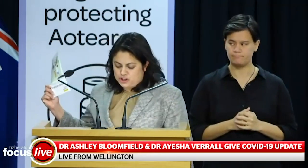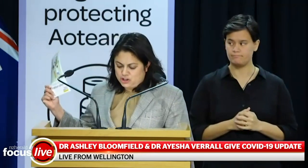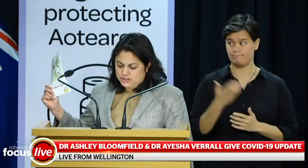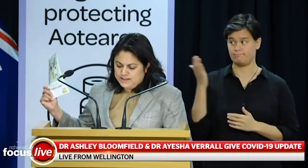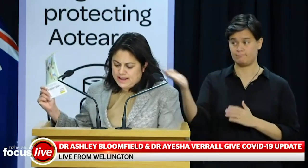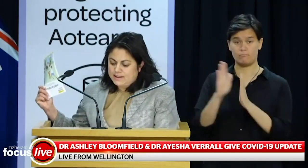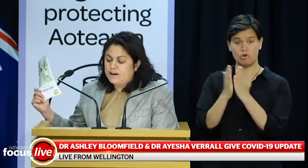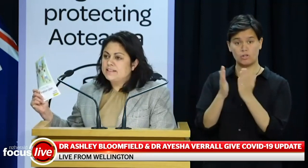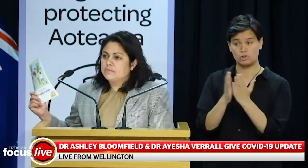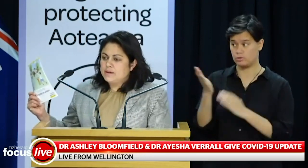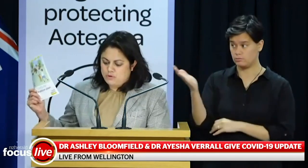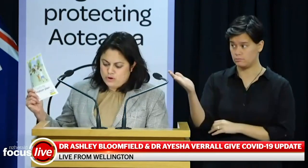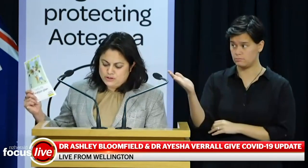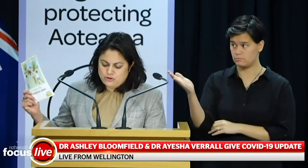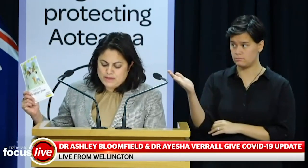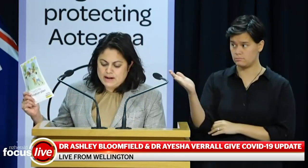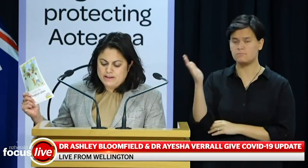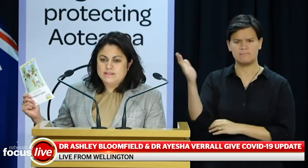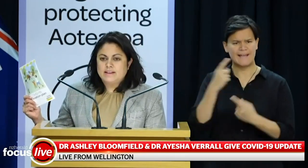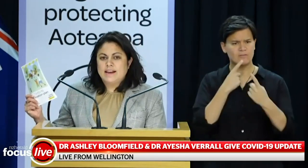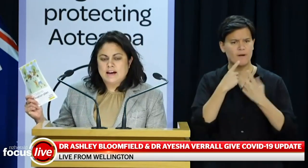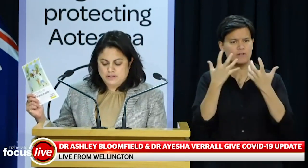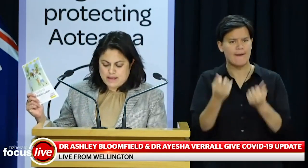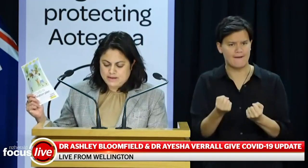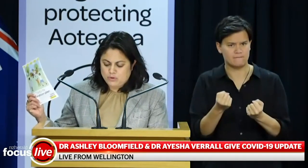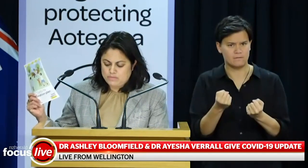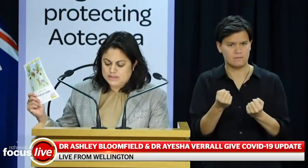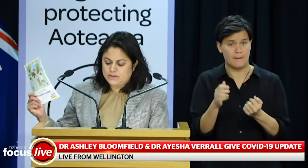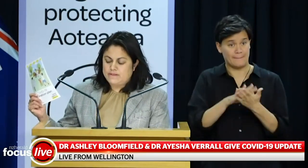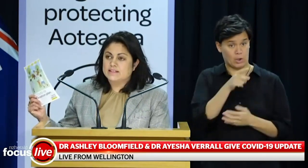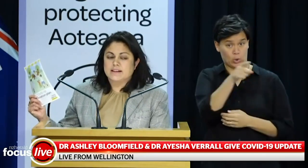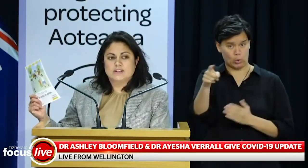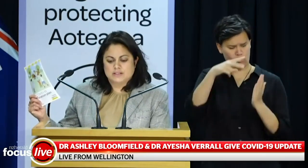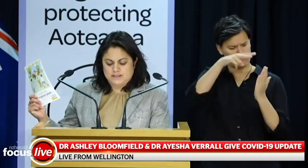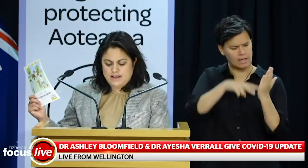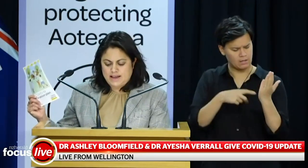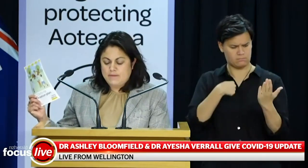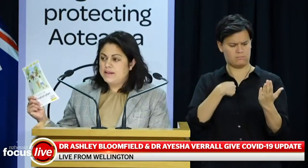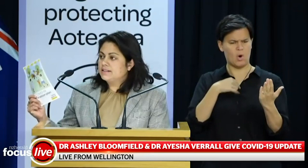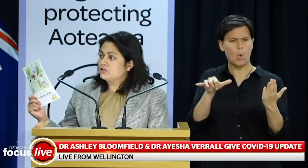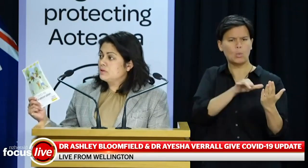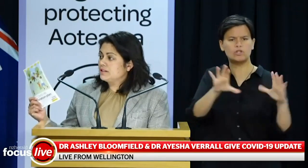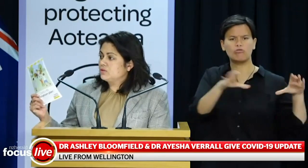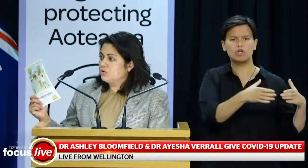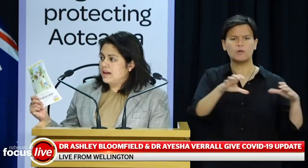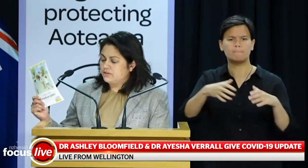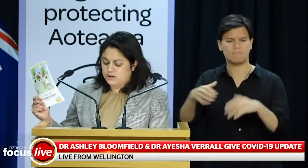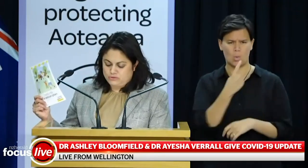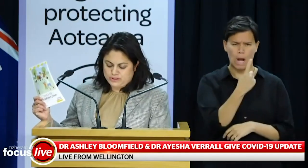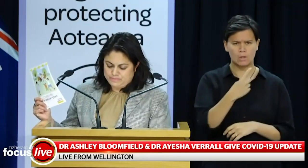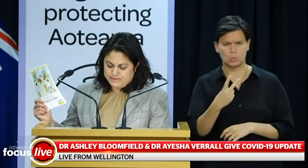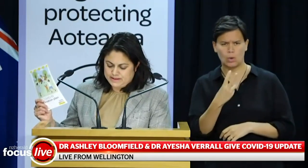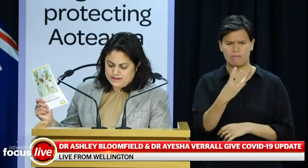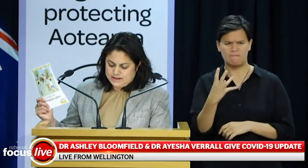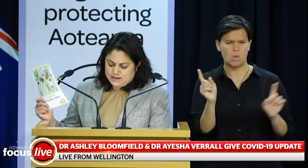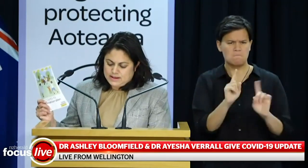These brochures advising people which group they are in and how to make appointments for their vaccinations are being distributed to all